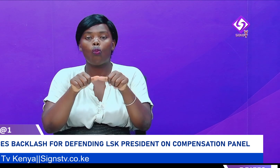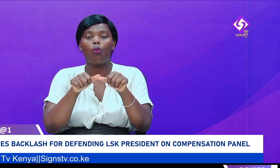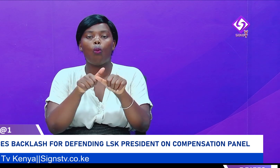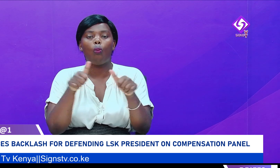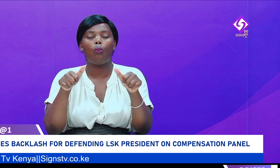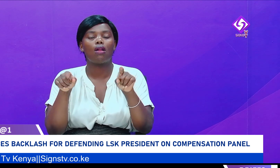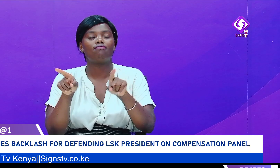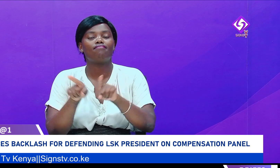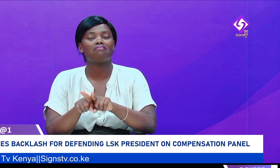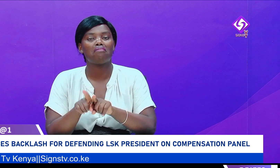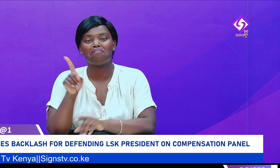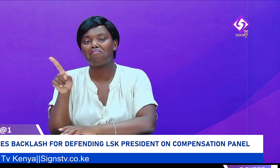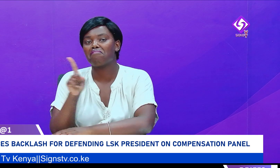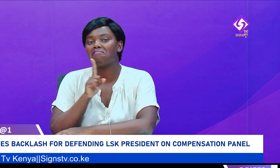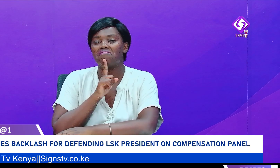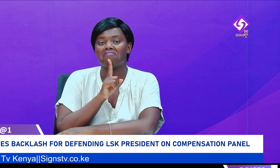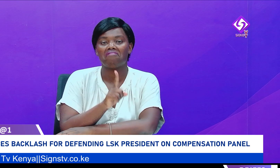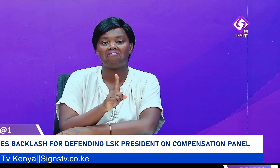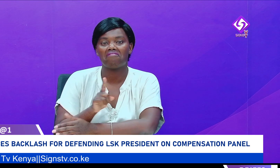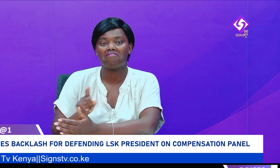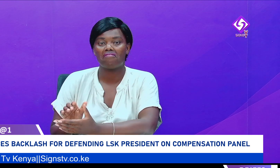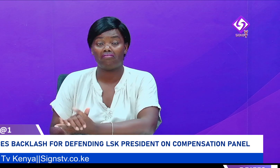their rights are upheld.